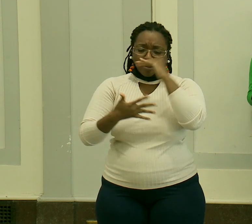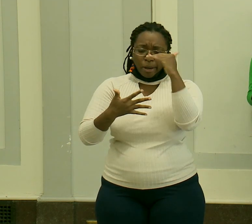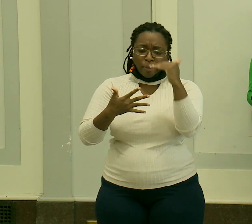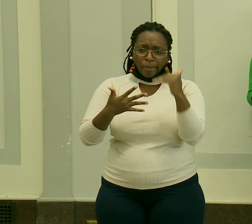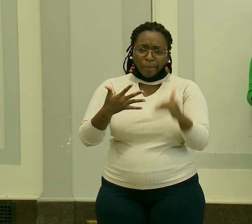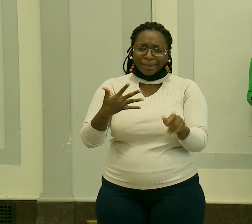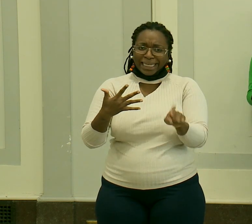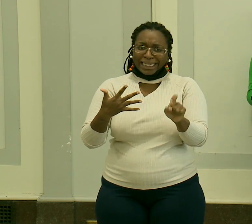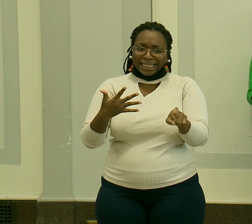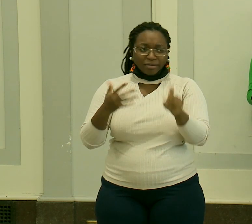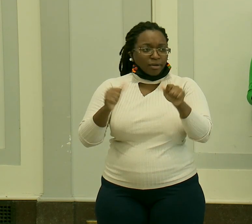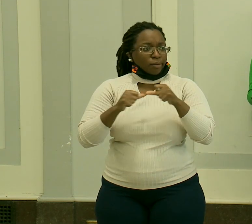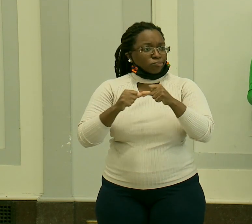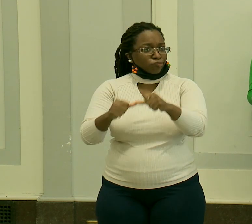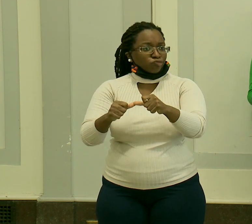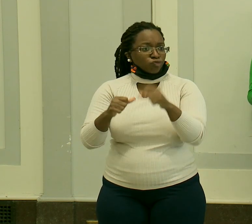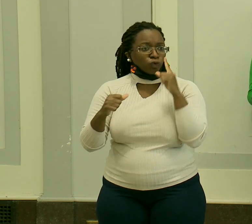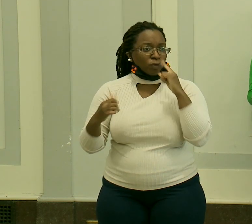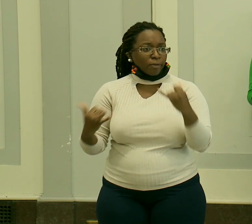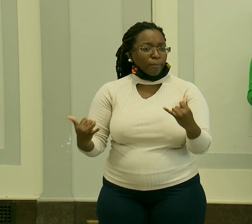this time,